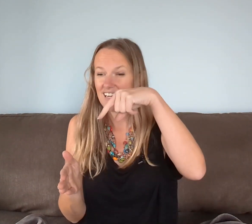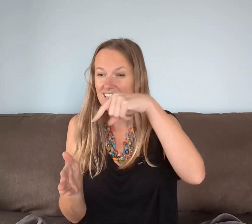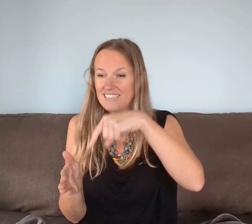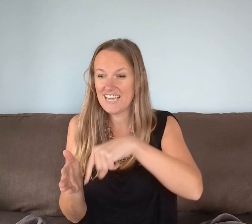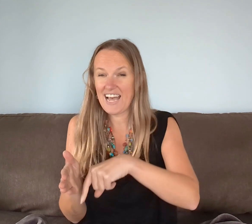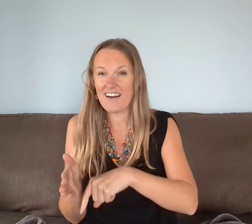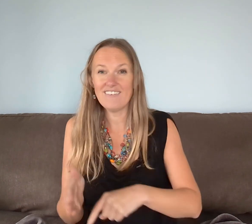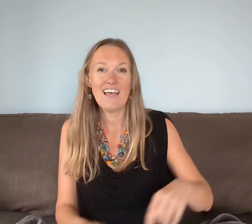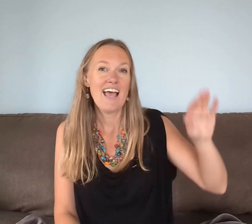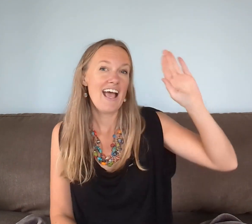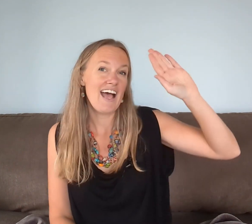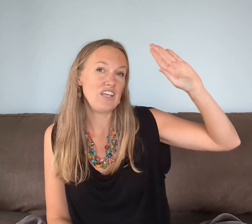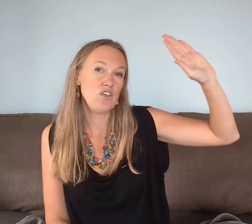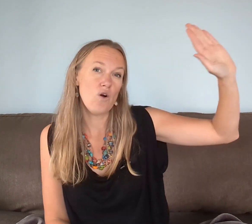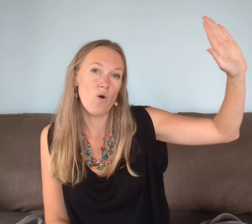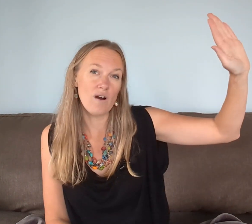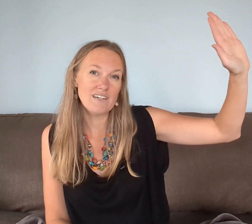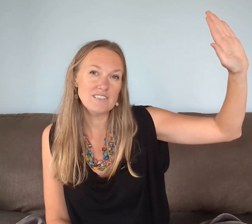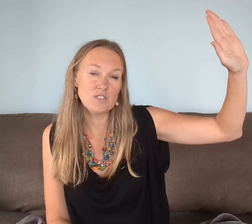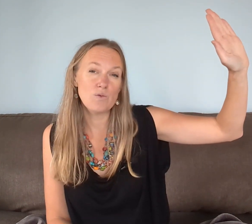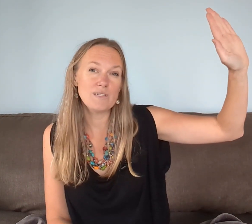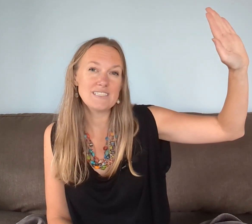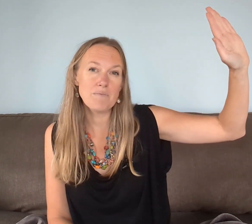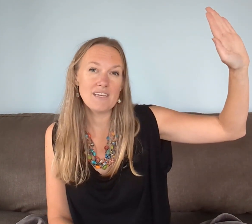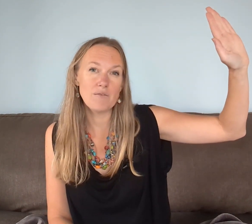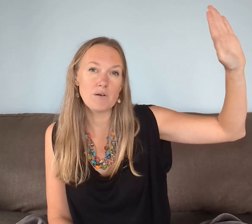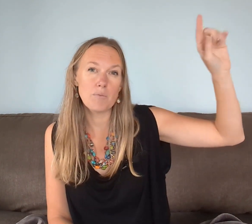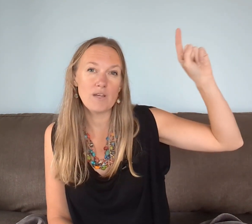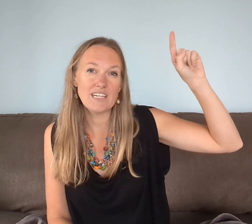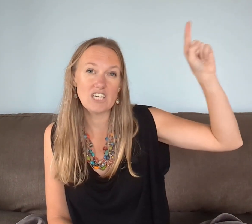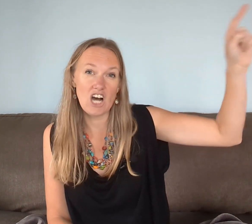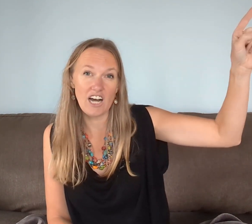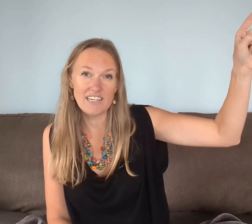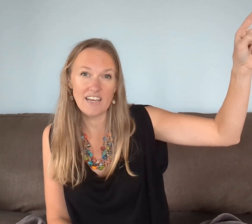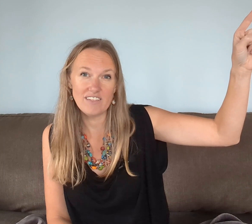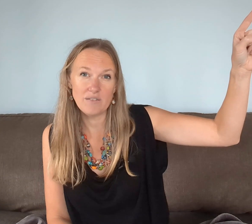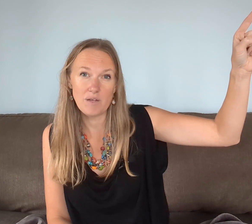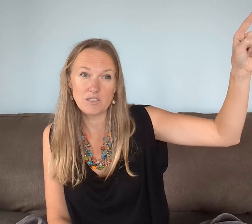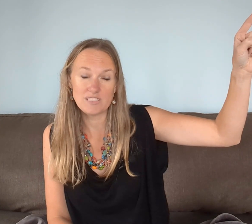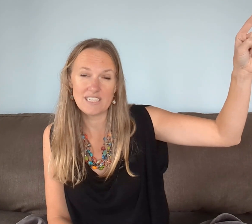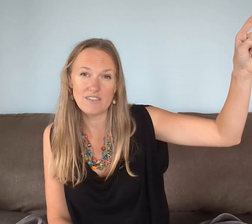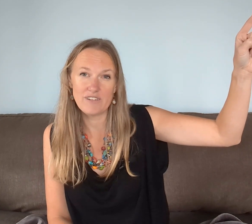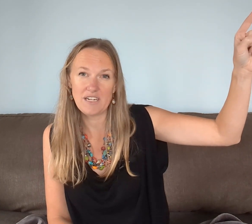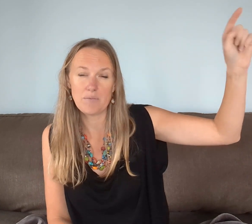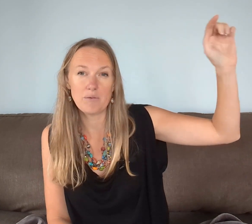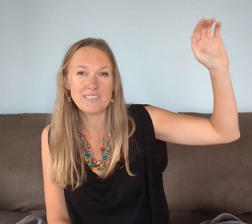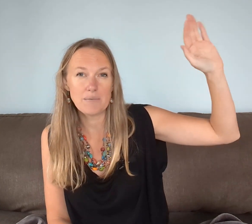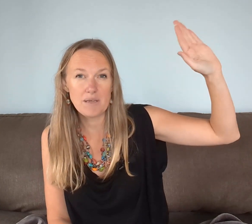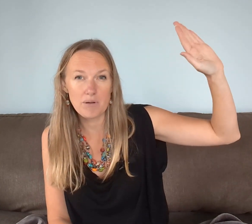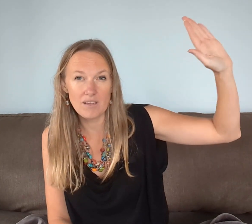Okay, down at your. So when we're pointing to God in heaven, we do a single finger. But when something